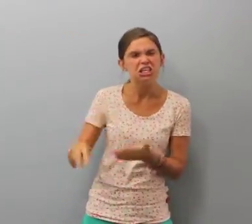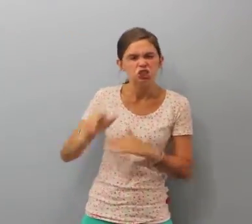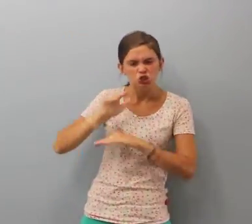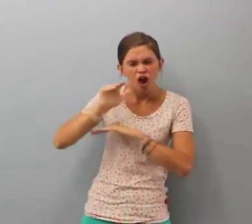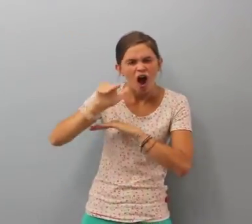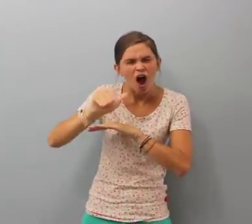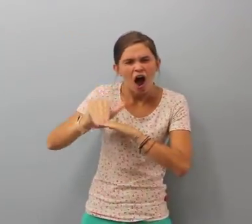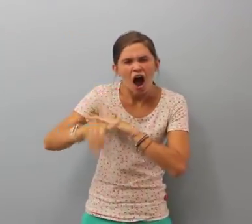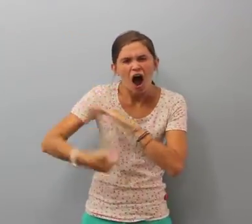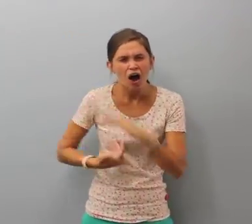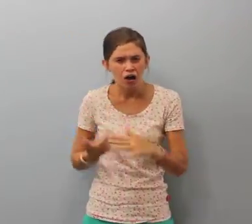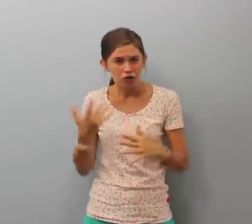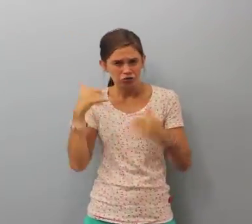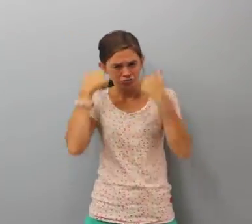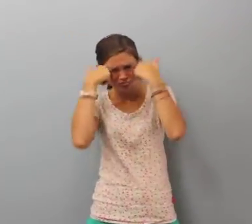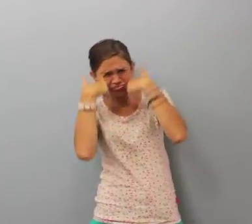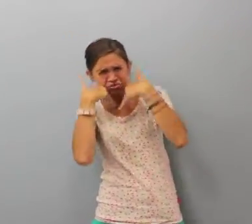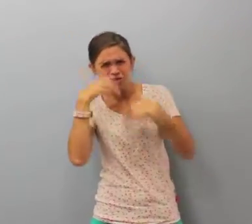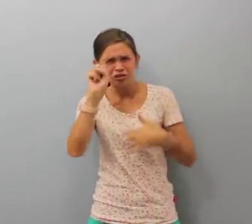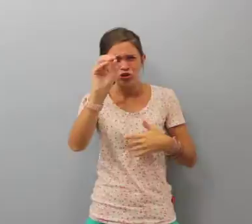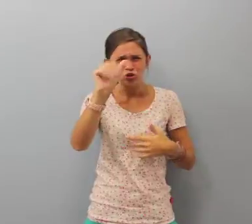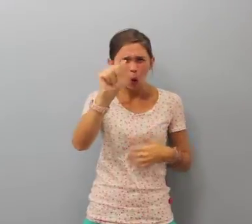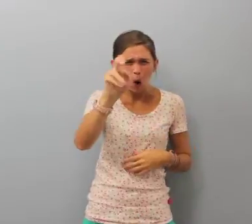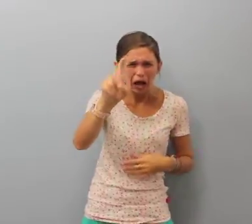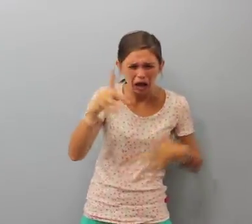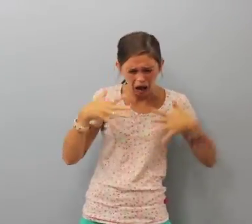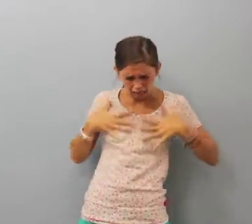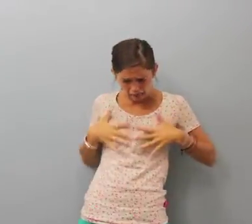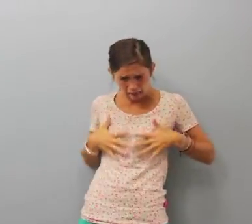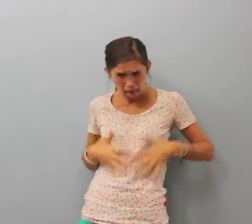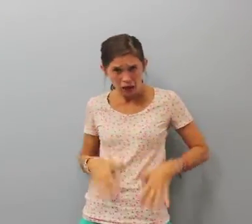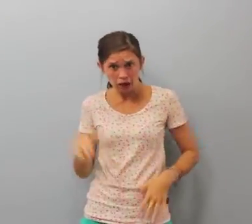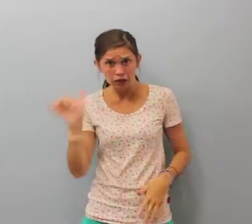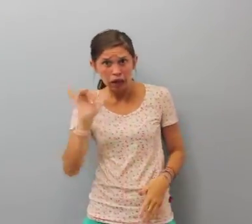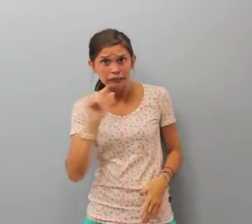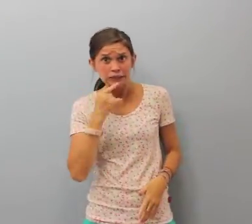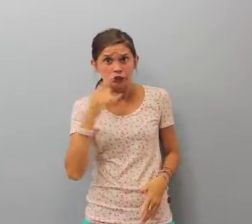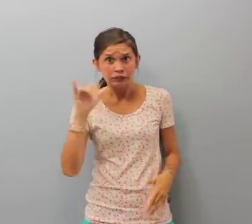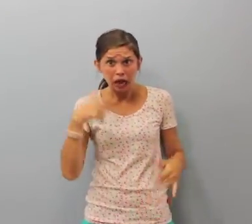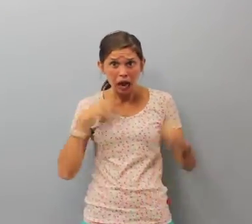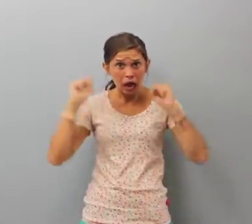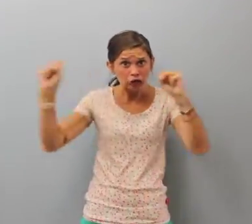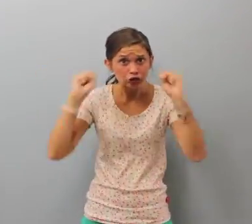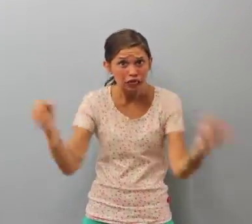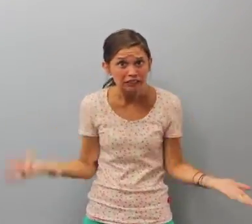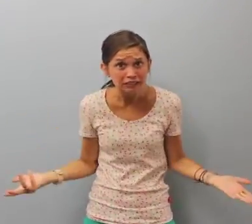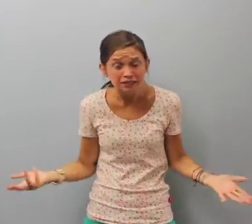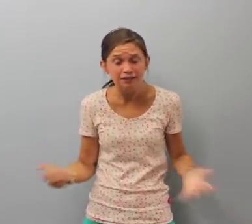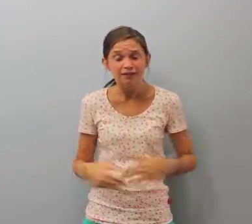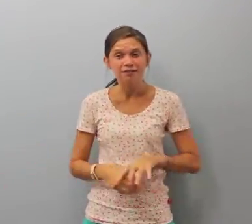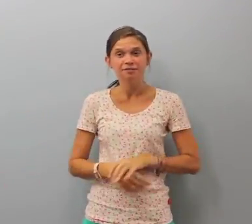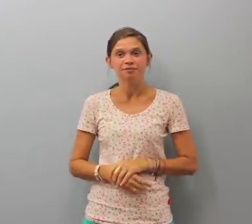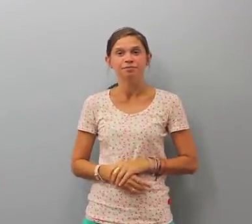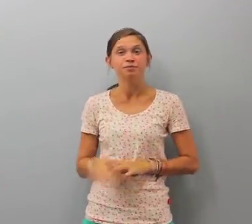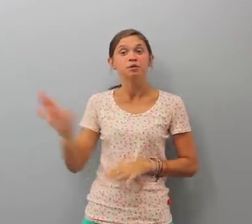he danced all night to the point where he was soaked. It was great exercise for